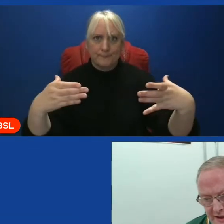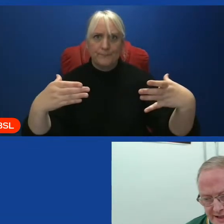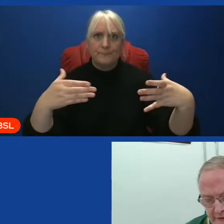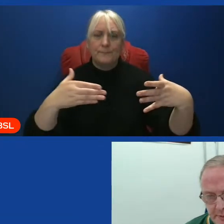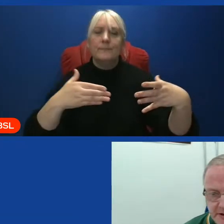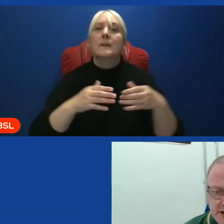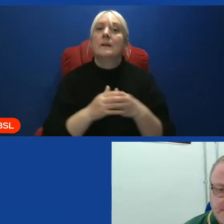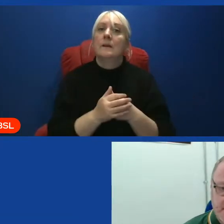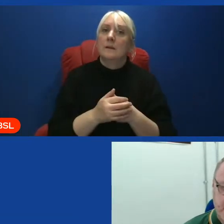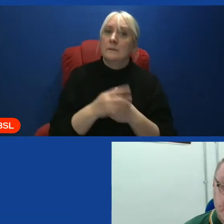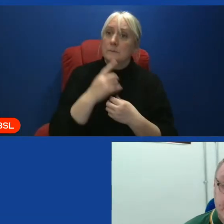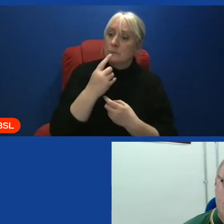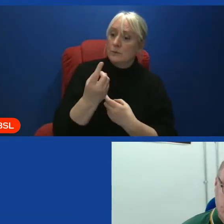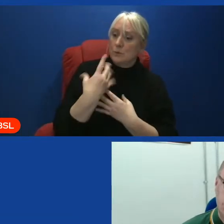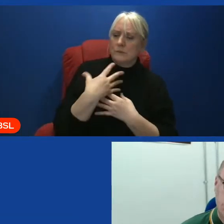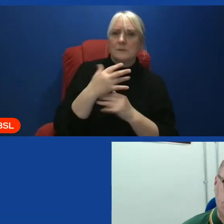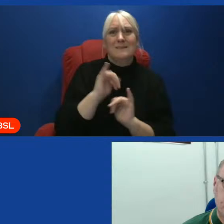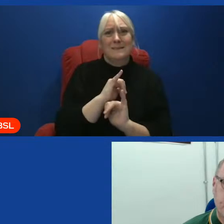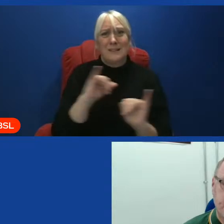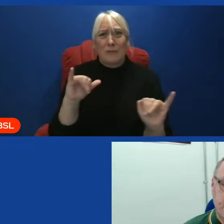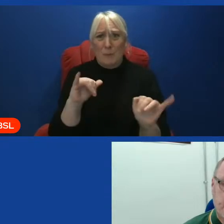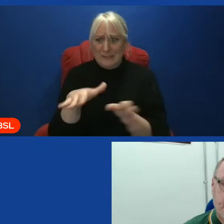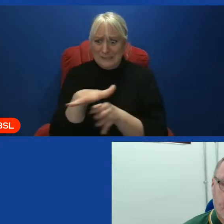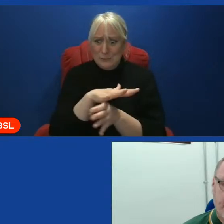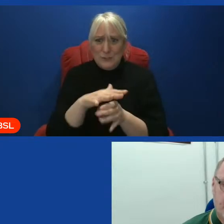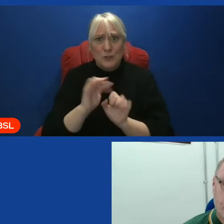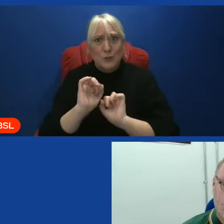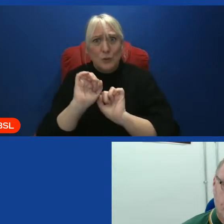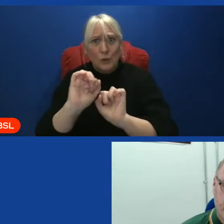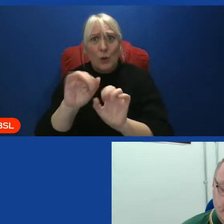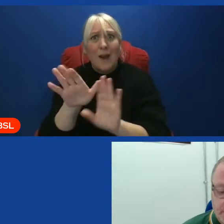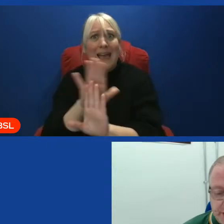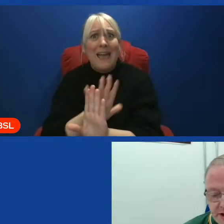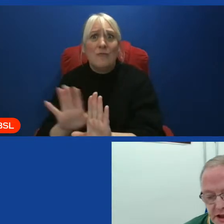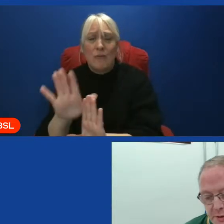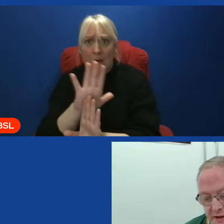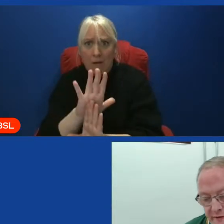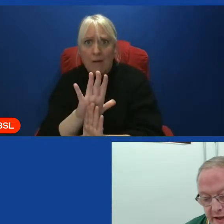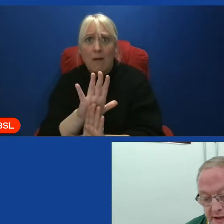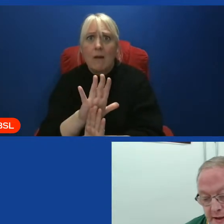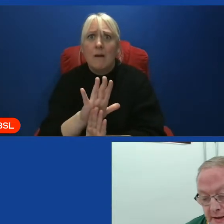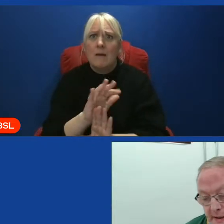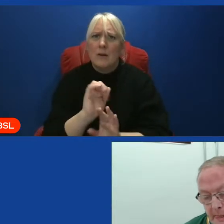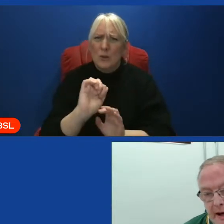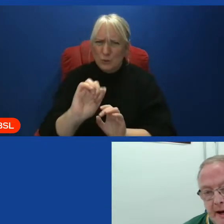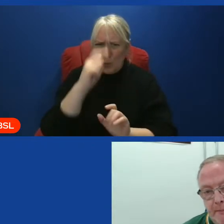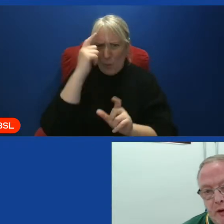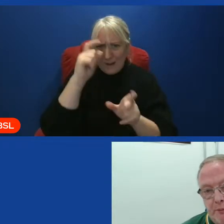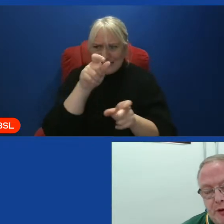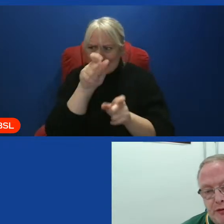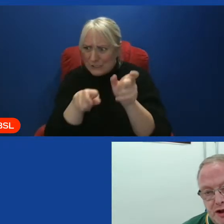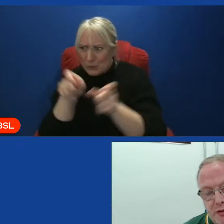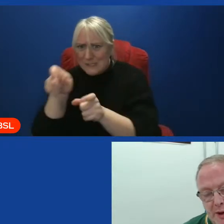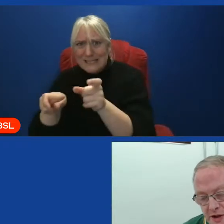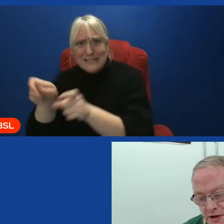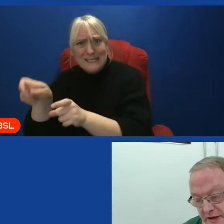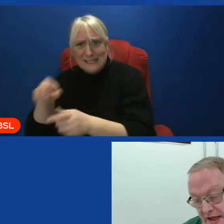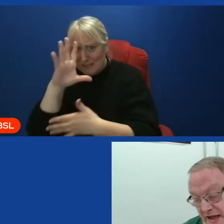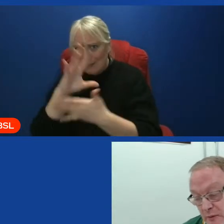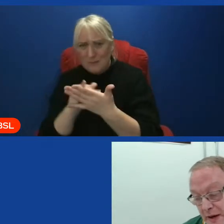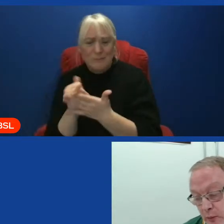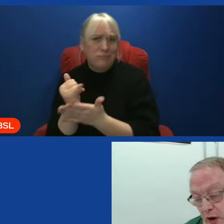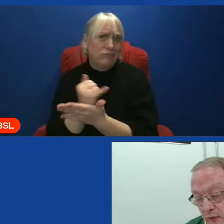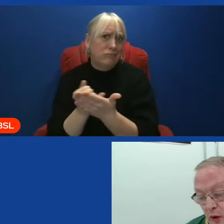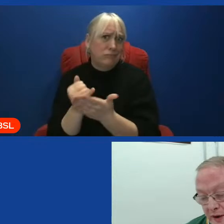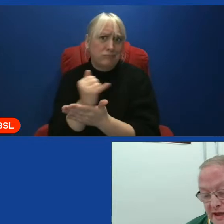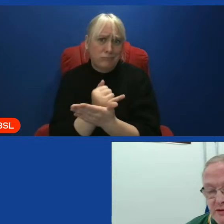the terrible situation in your own constituency around what your constituents are facing. But two questions